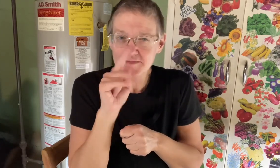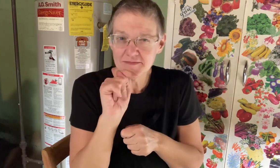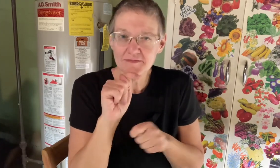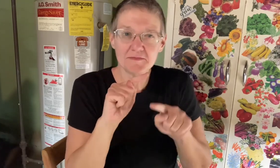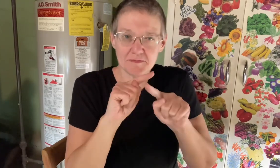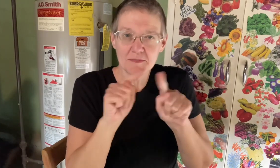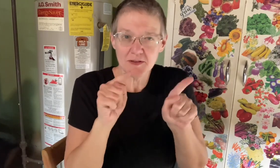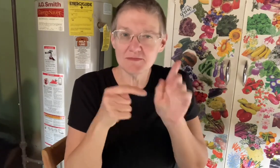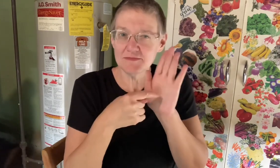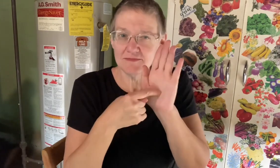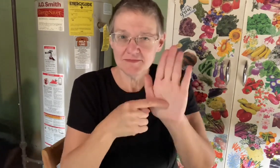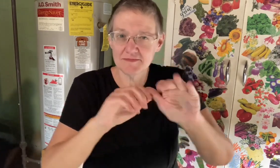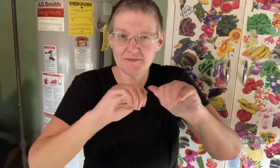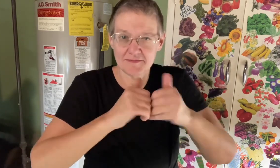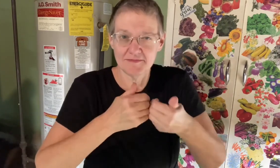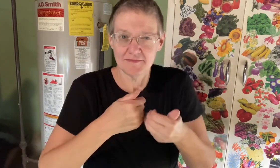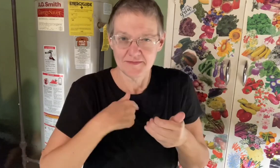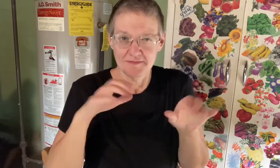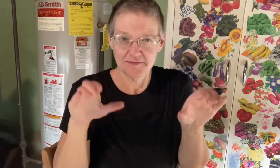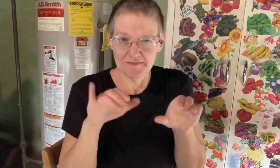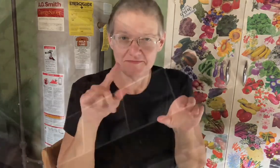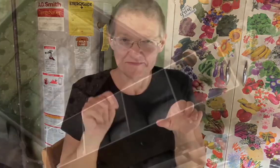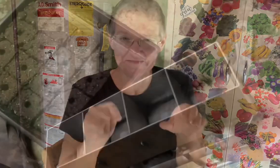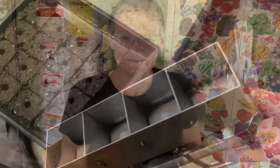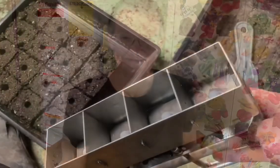it can be done. Let me show you how.